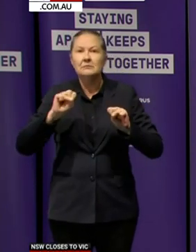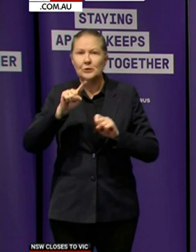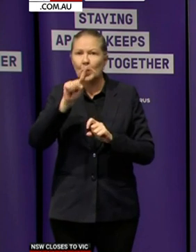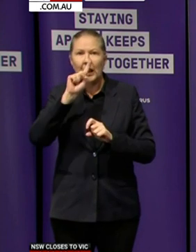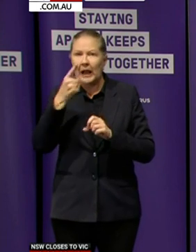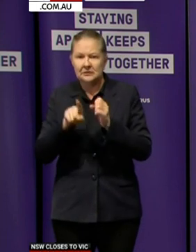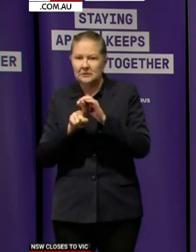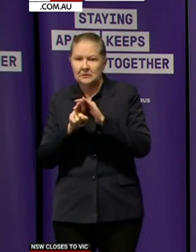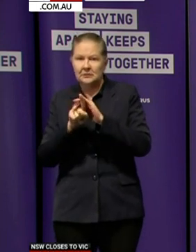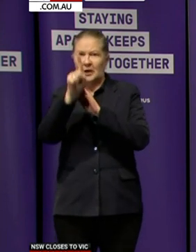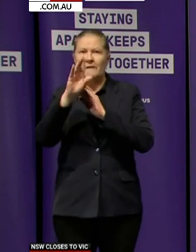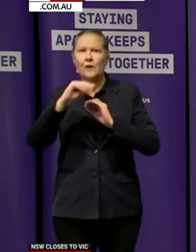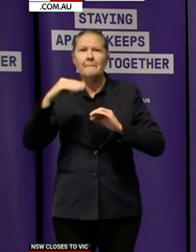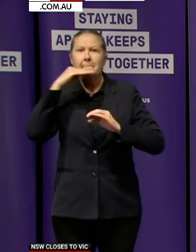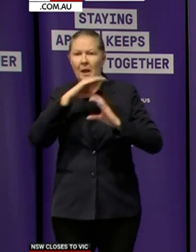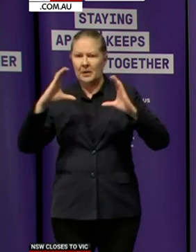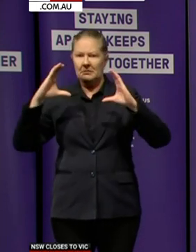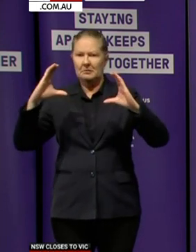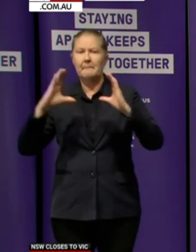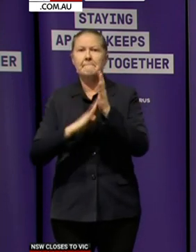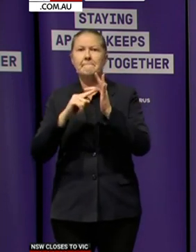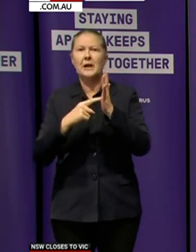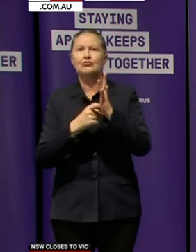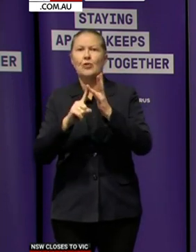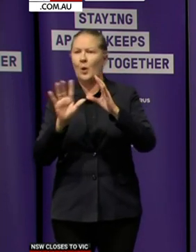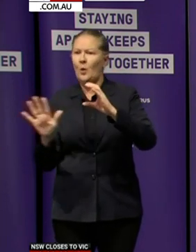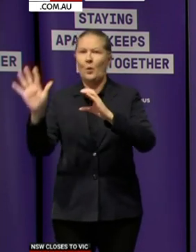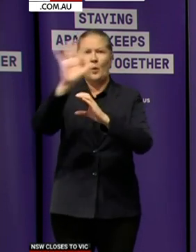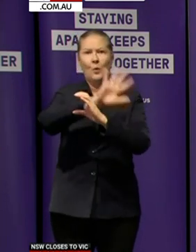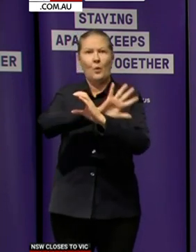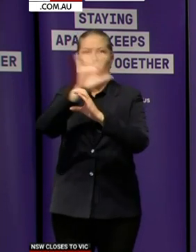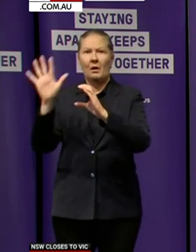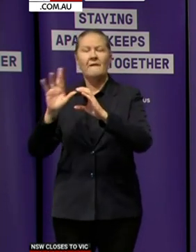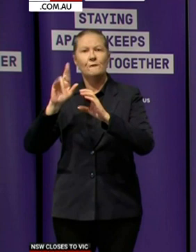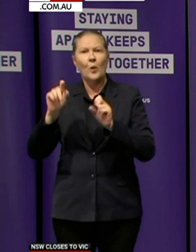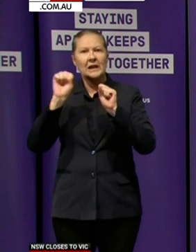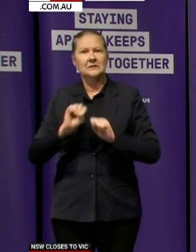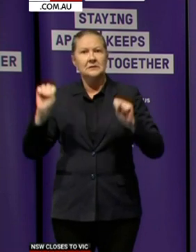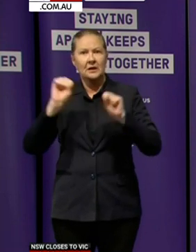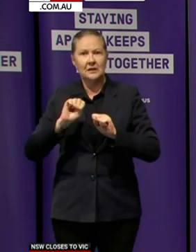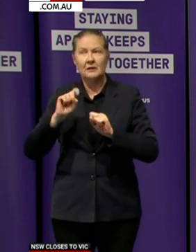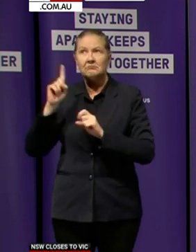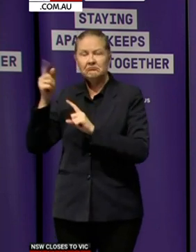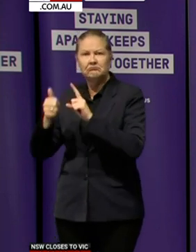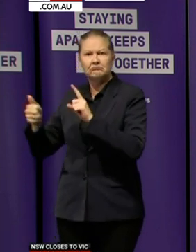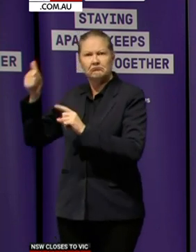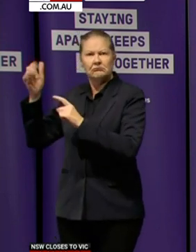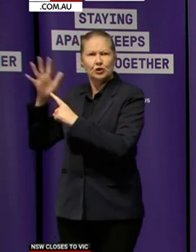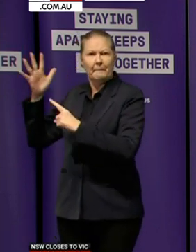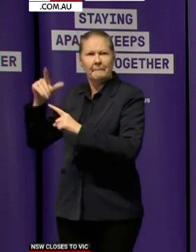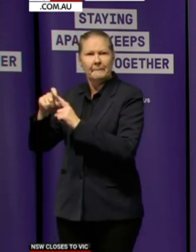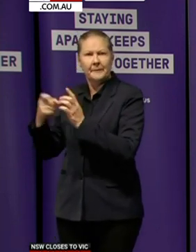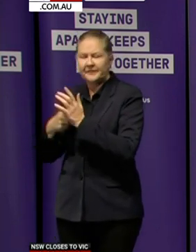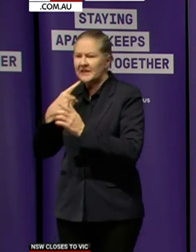daily exercise. There are a number of, now, on the advice of the Chief Health Officer, very low public health